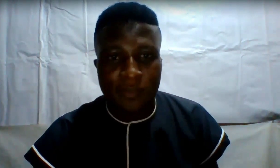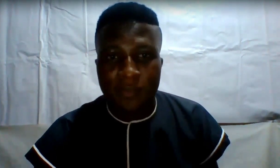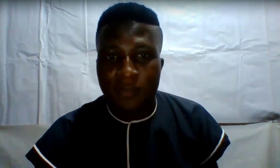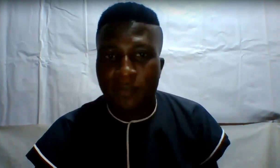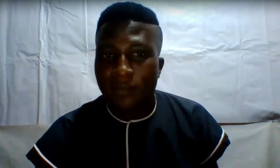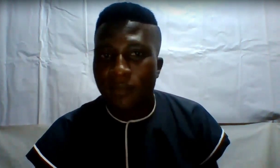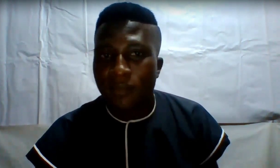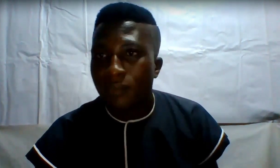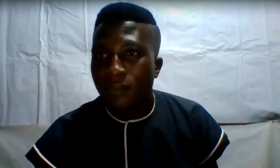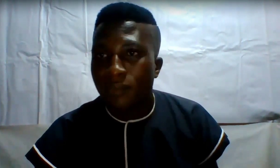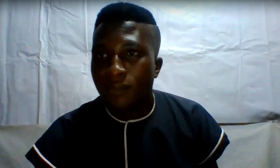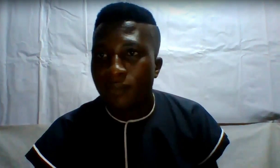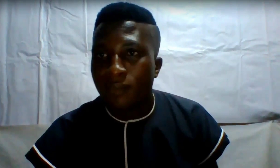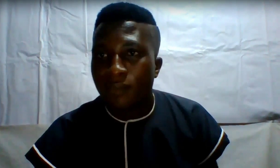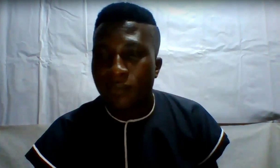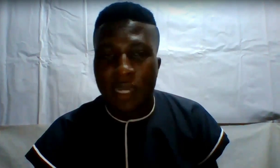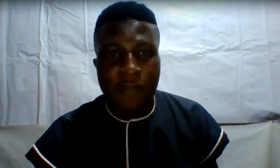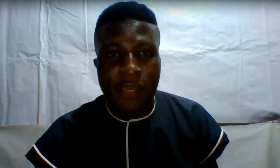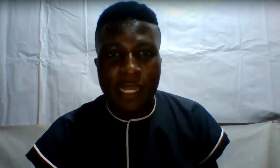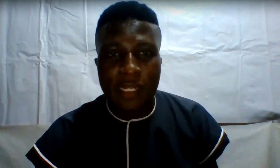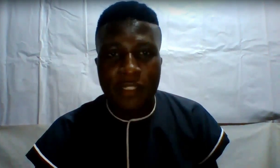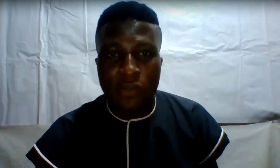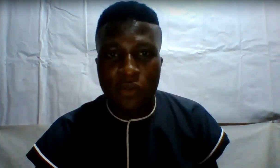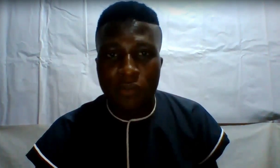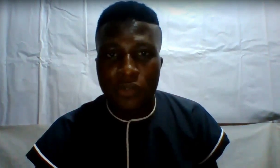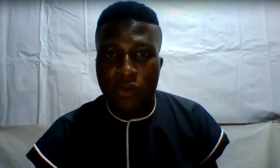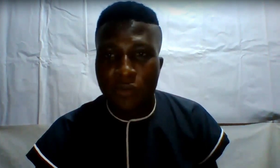Ave, kindly turn on your video so we not see you.